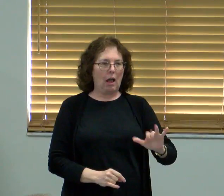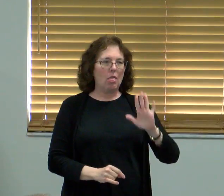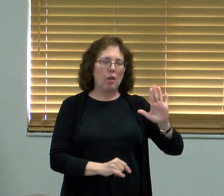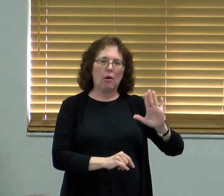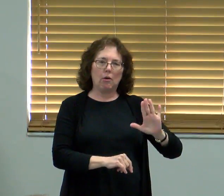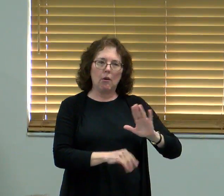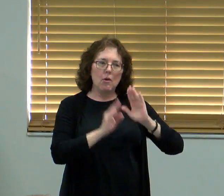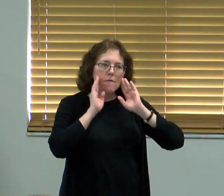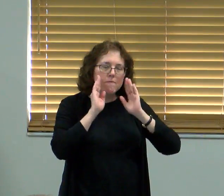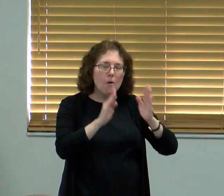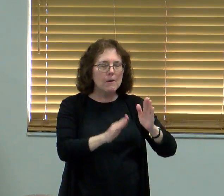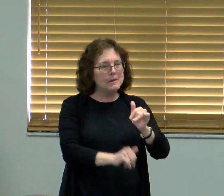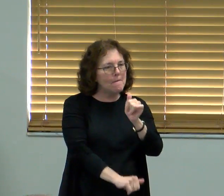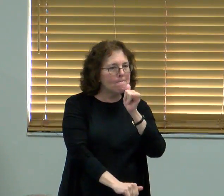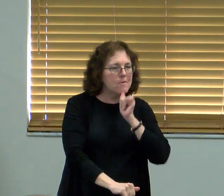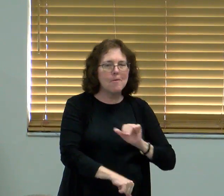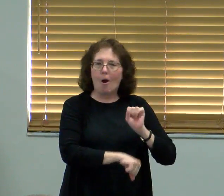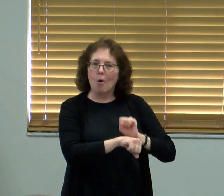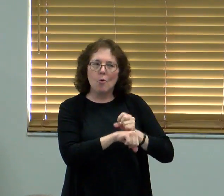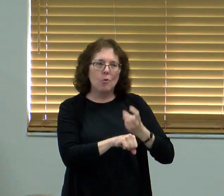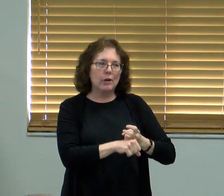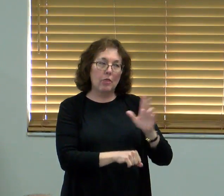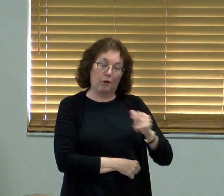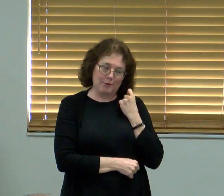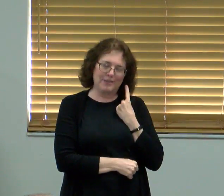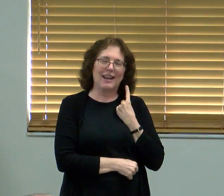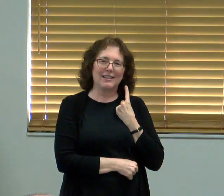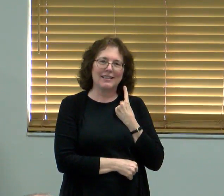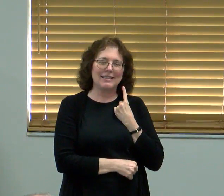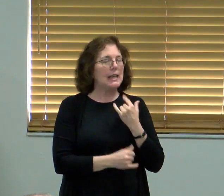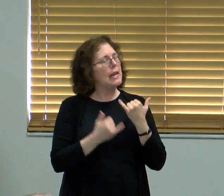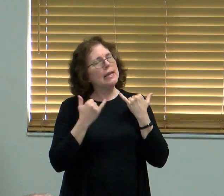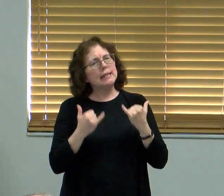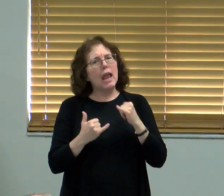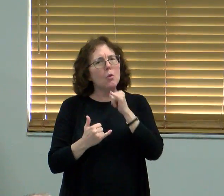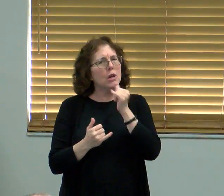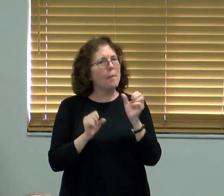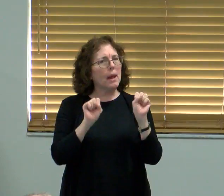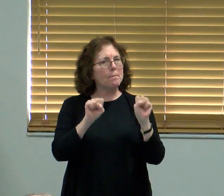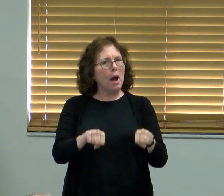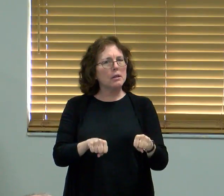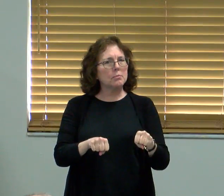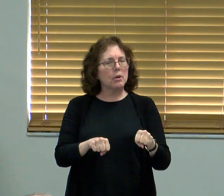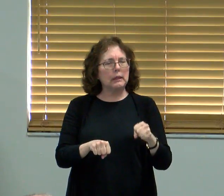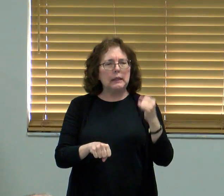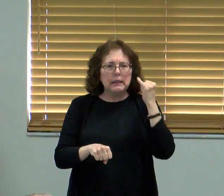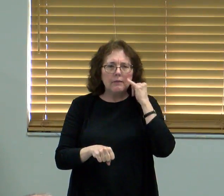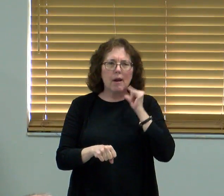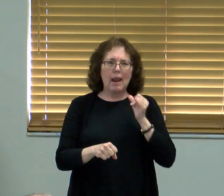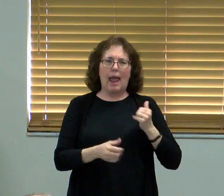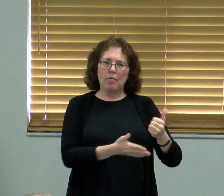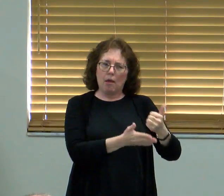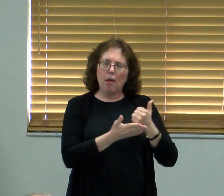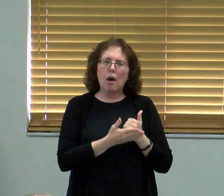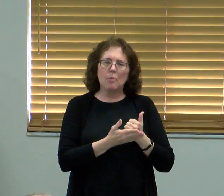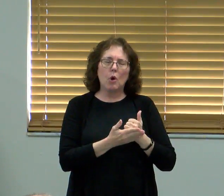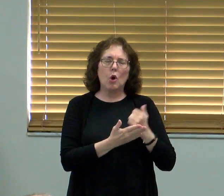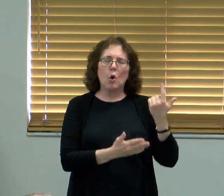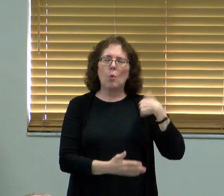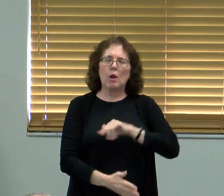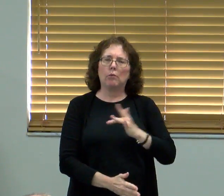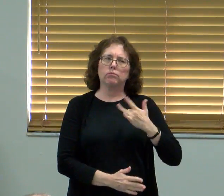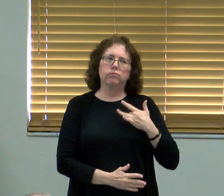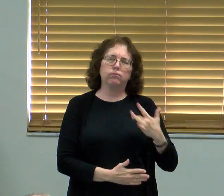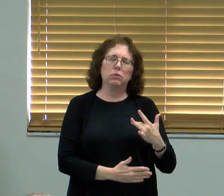work, patience, and understanding. Today would not have been possible without them, and we are grateful for all that they have